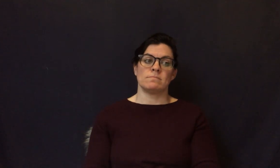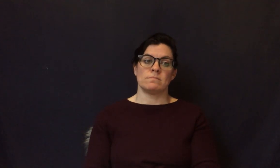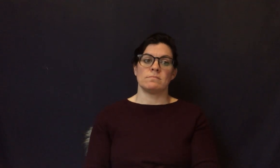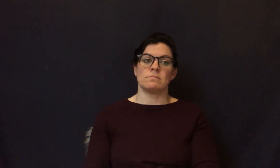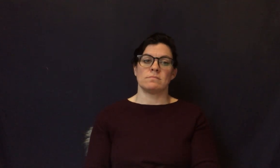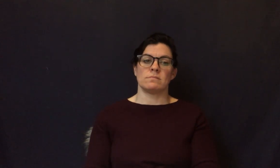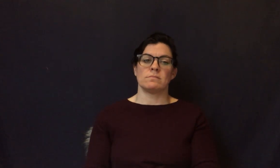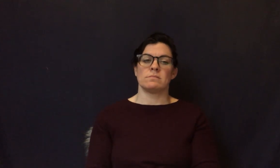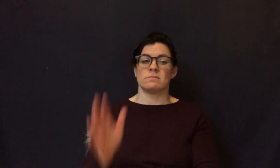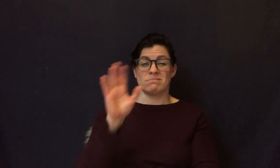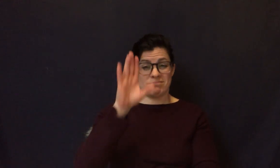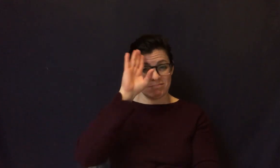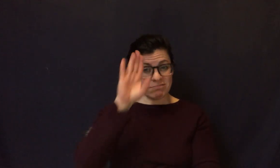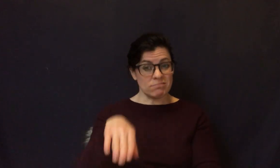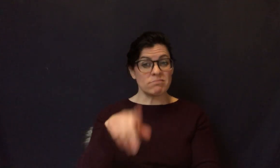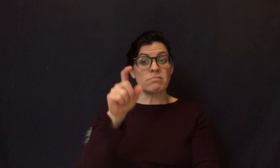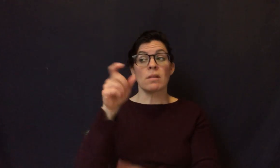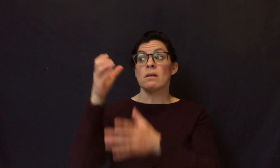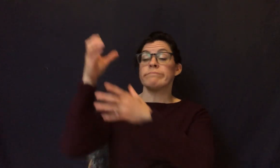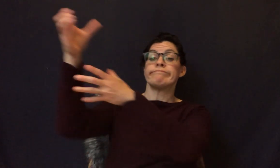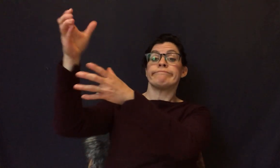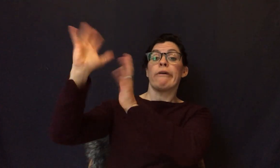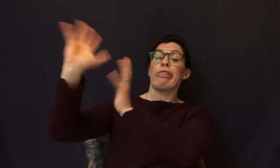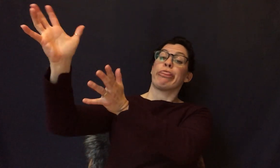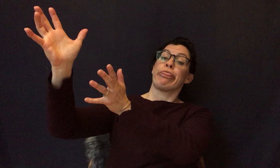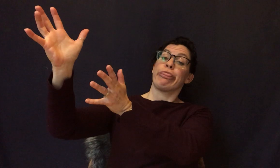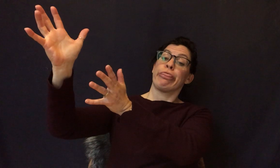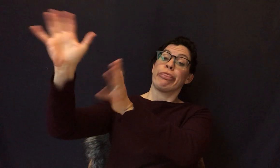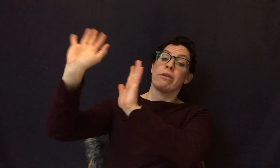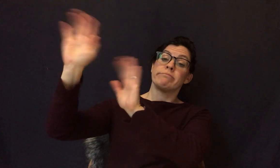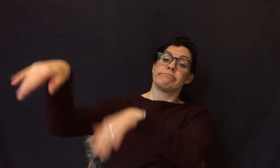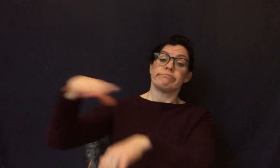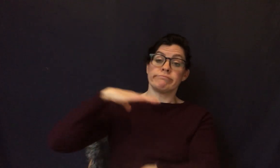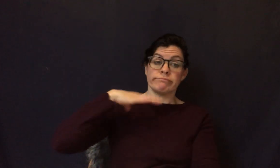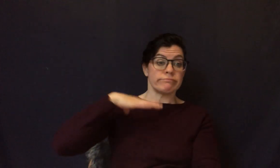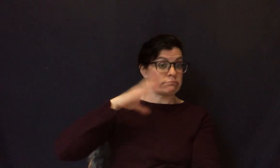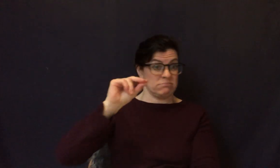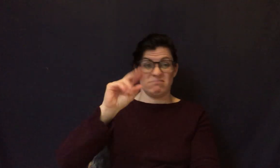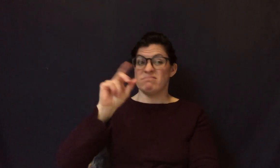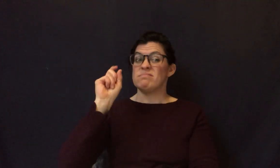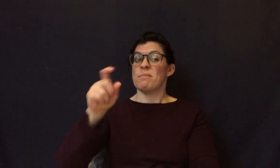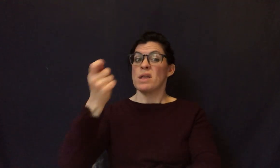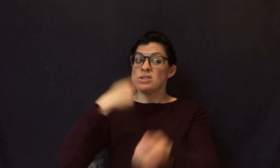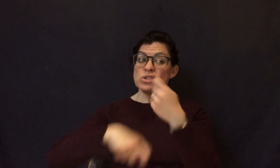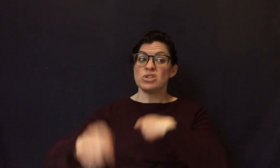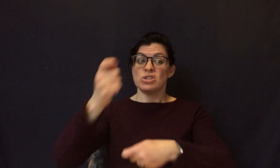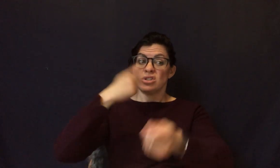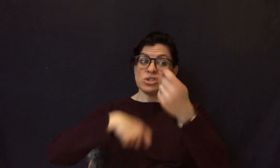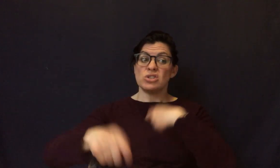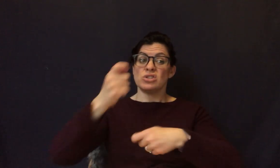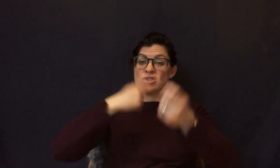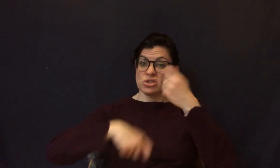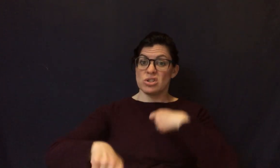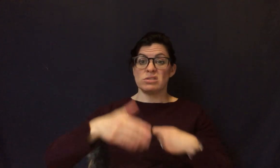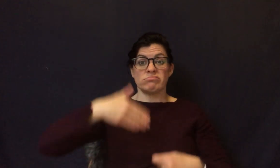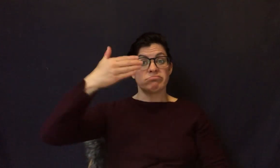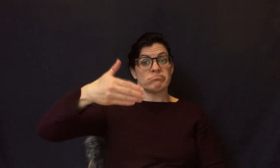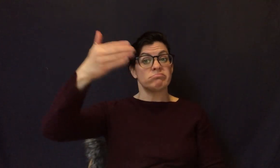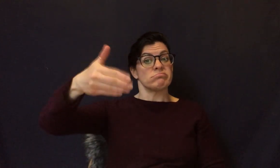Megan, you got ketchup in your refrigerator? Yes. So you just made this real nice big hamburger, and you go to get the ketchup out to put the